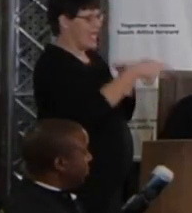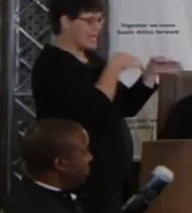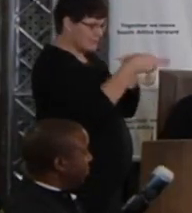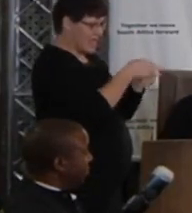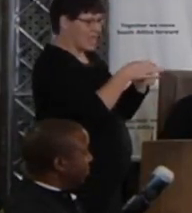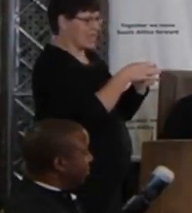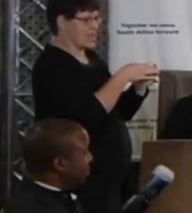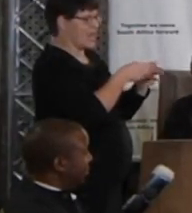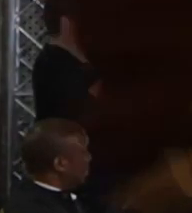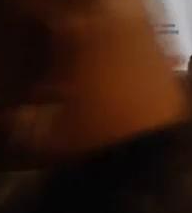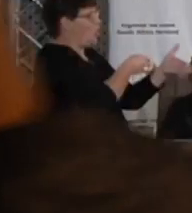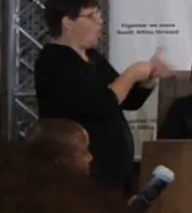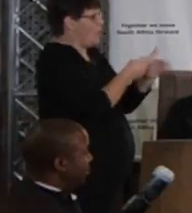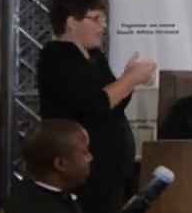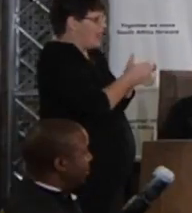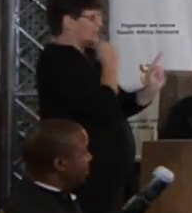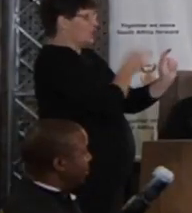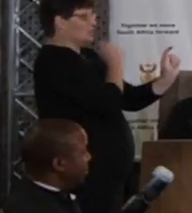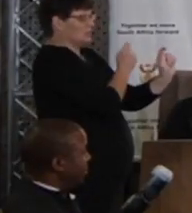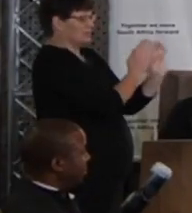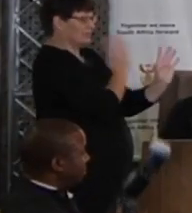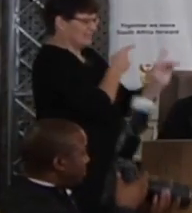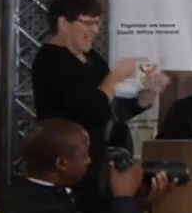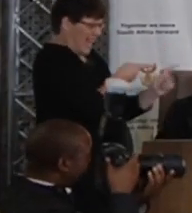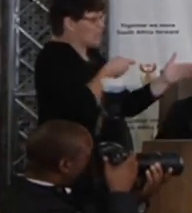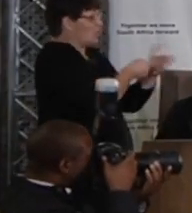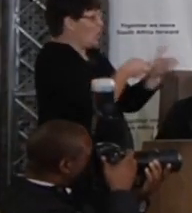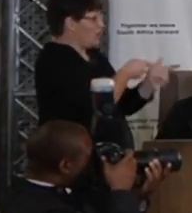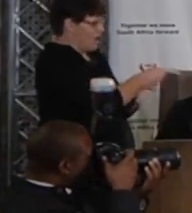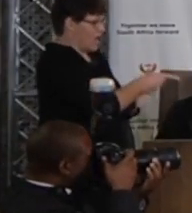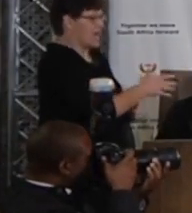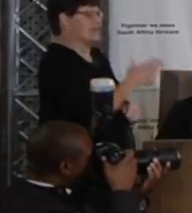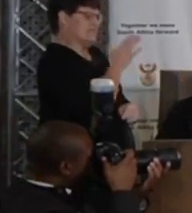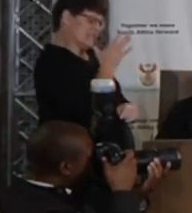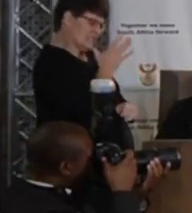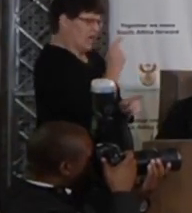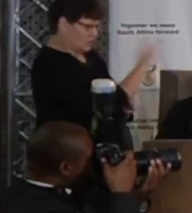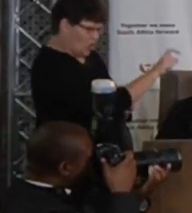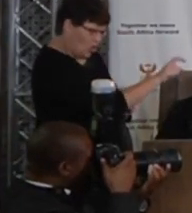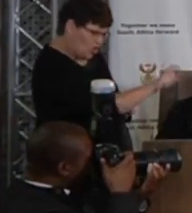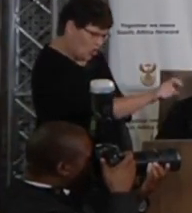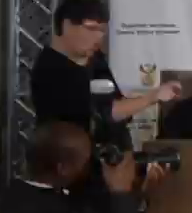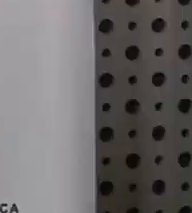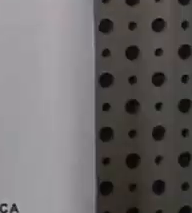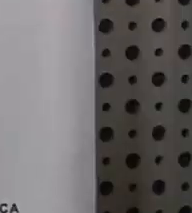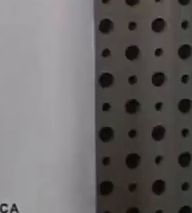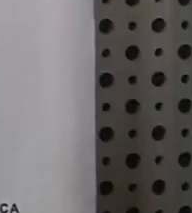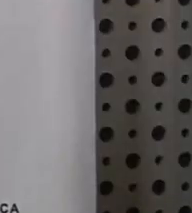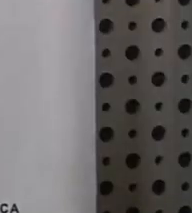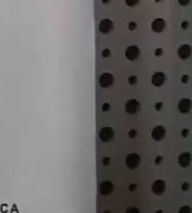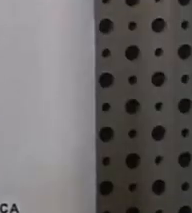uqinisile ngikhohliwe izibaza shop zonke zivunyelwe ukuthi zivule